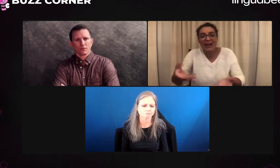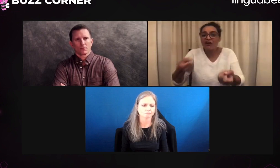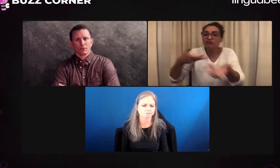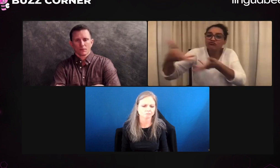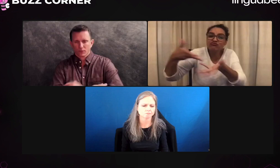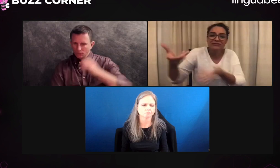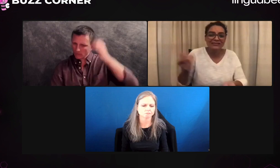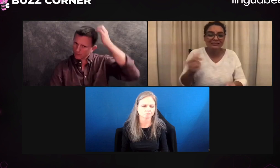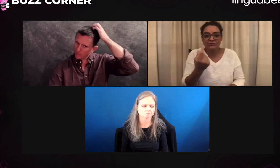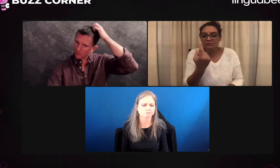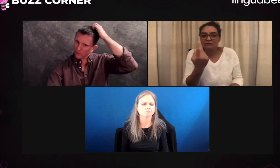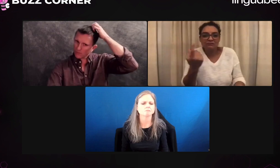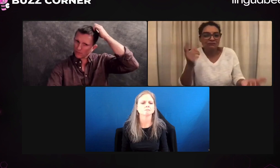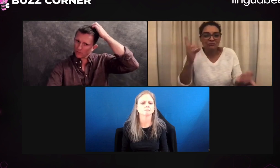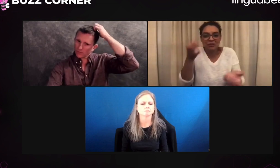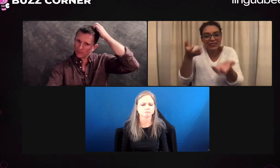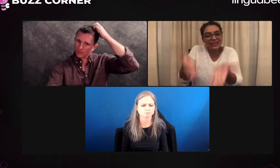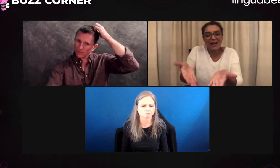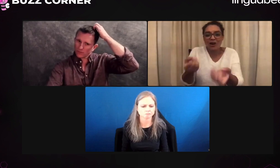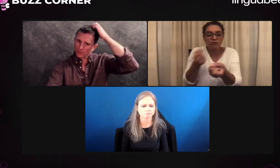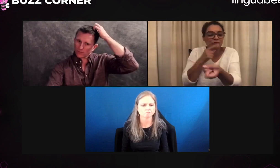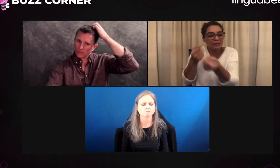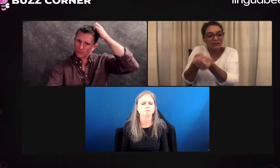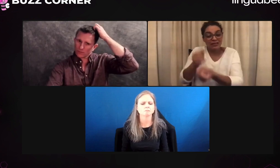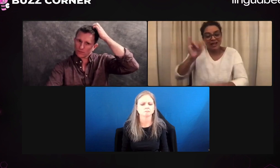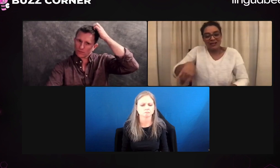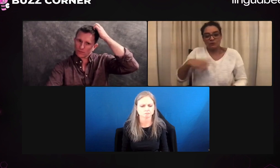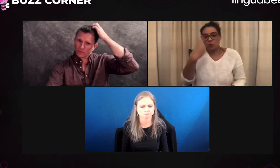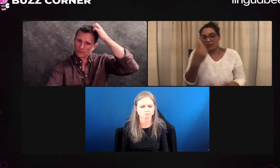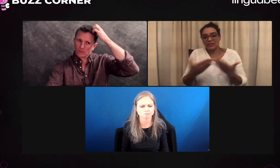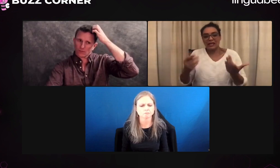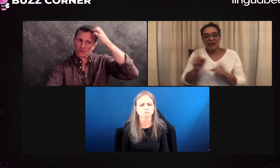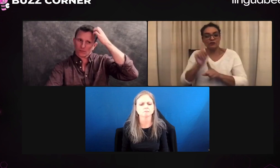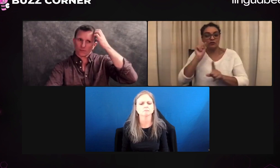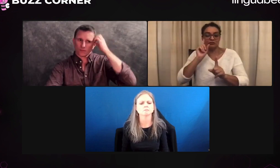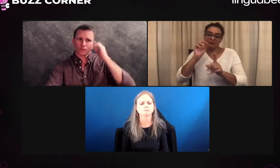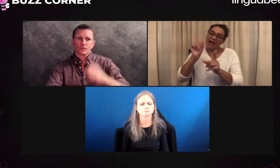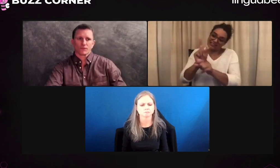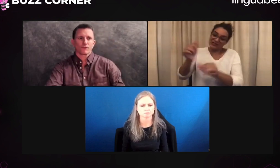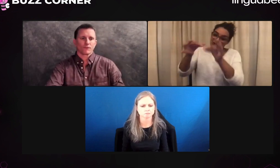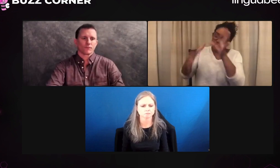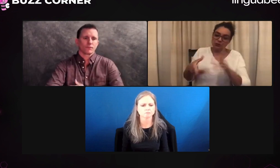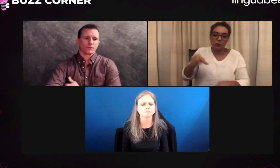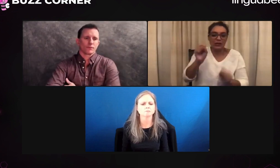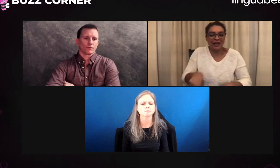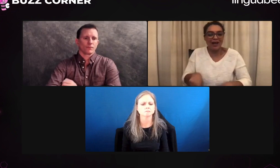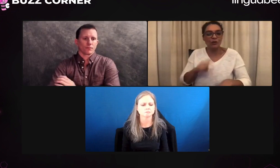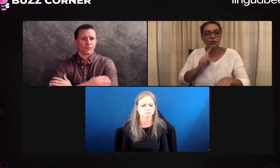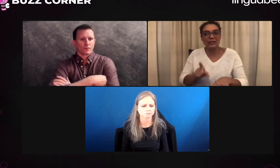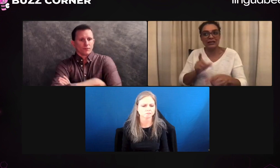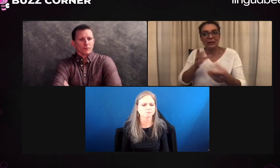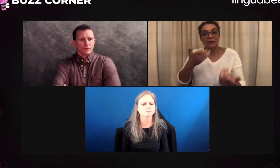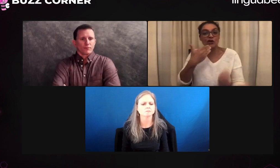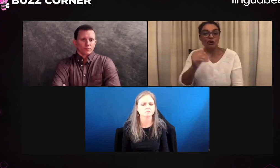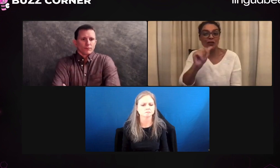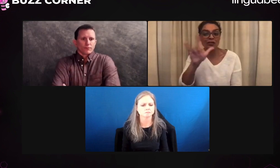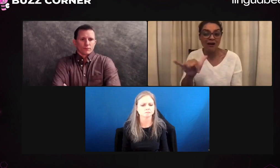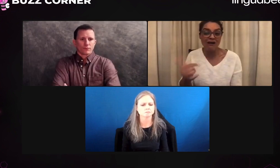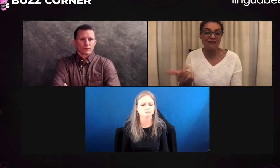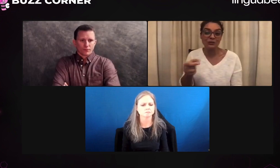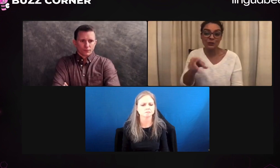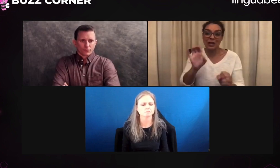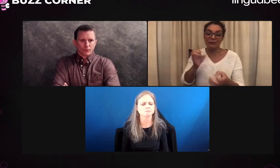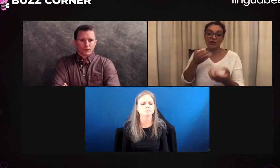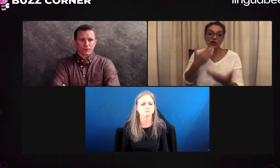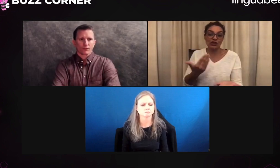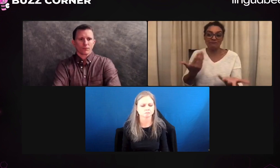That deaf person had to encounter a bunch of different barriers in order to get there successfully at the doctor's appointment. So